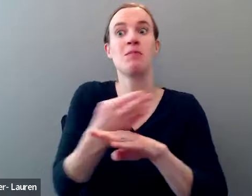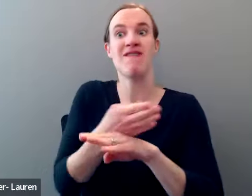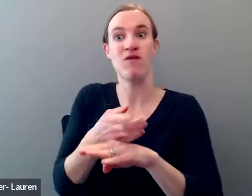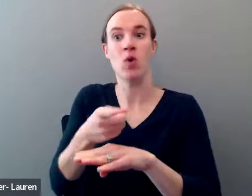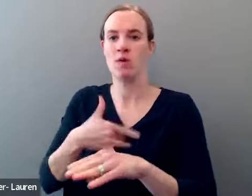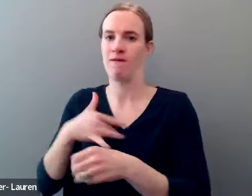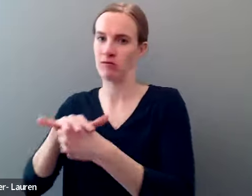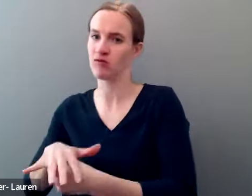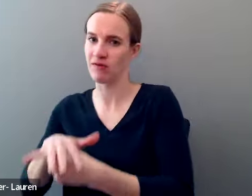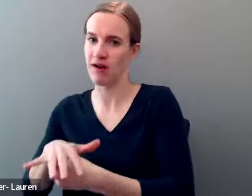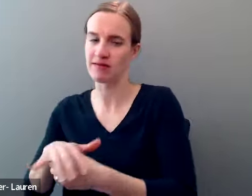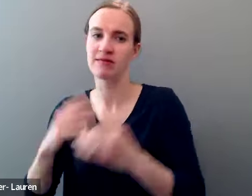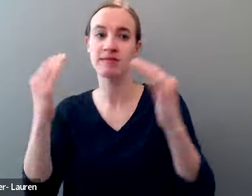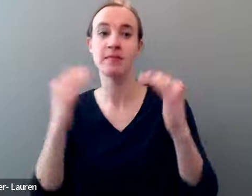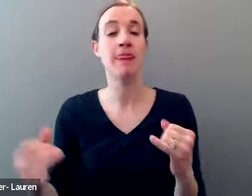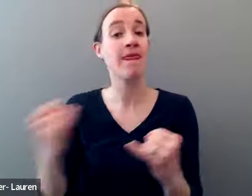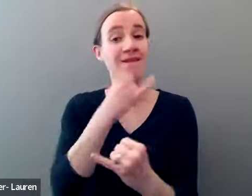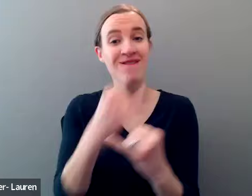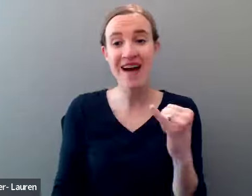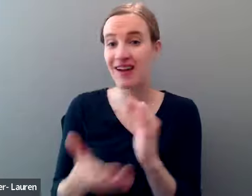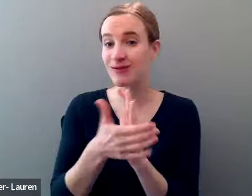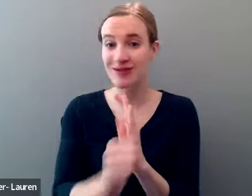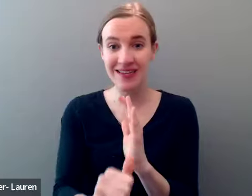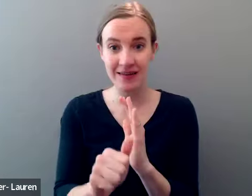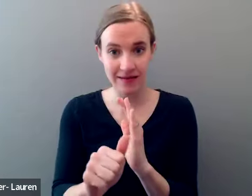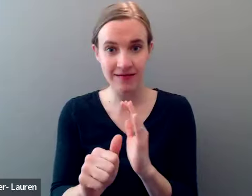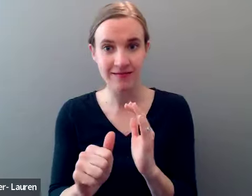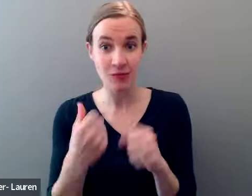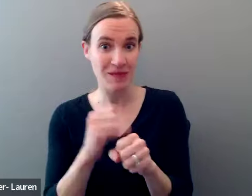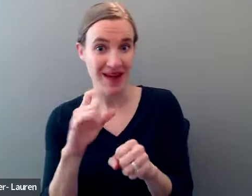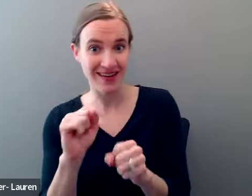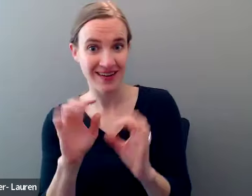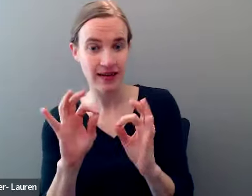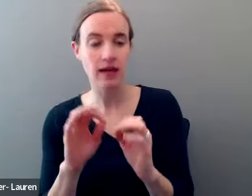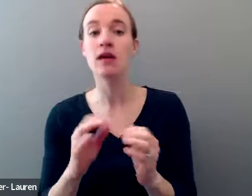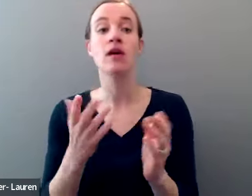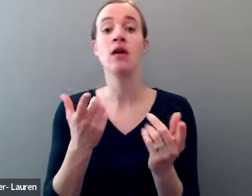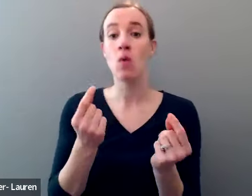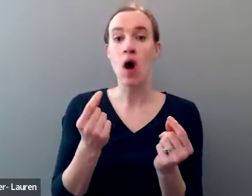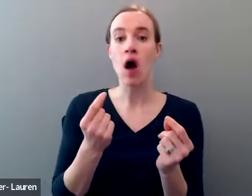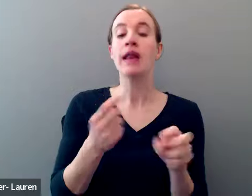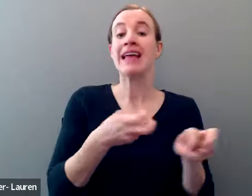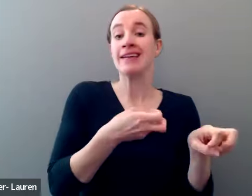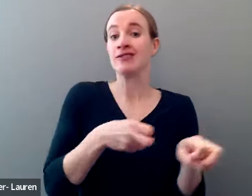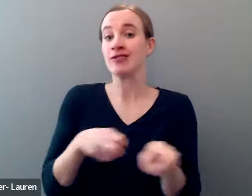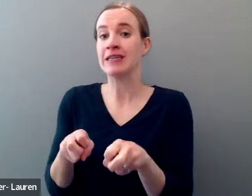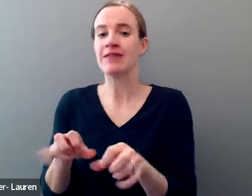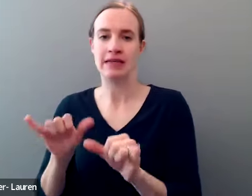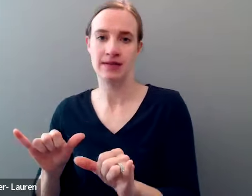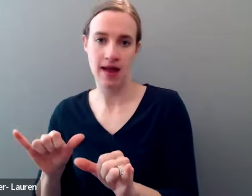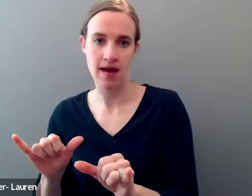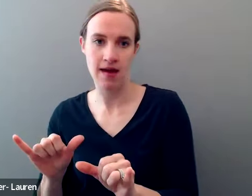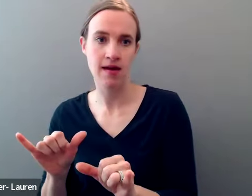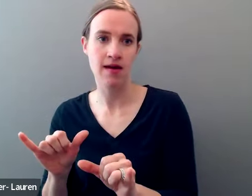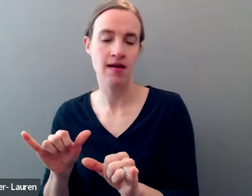then the final skill, you guys have made it all the way through. Shift and stay. So it really is that simple